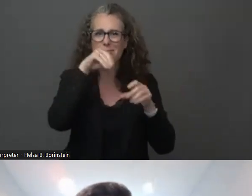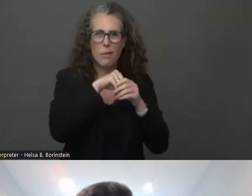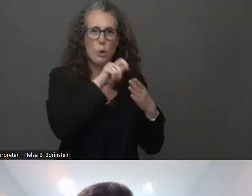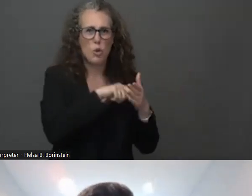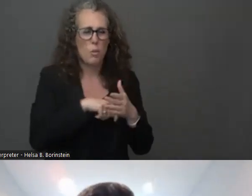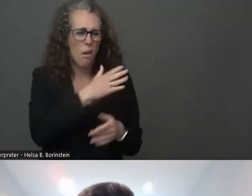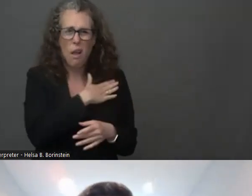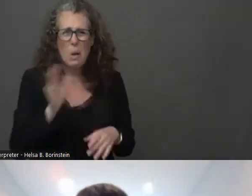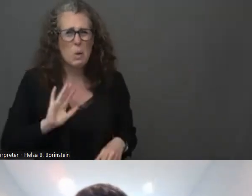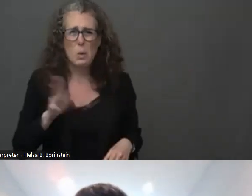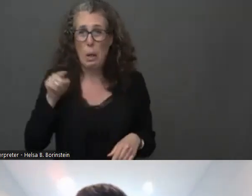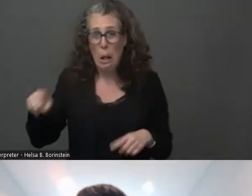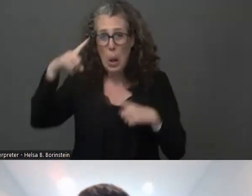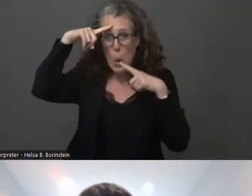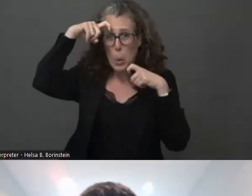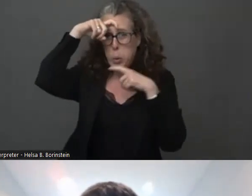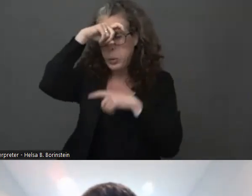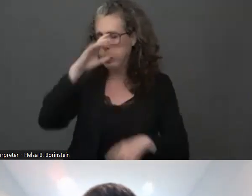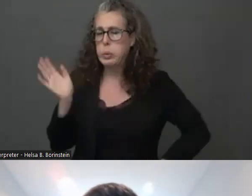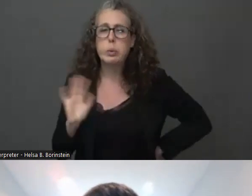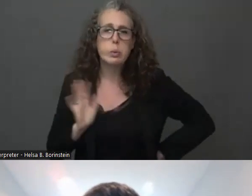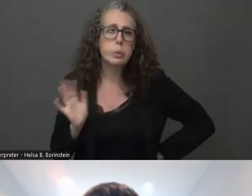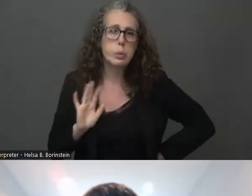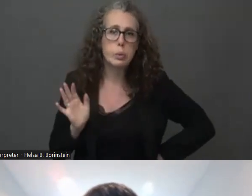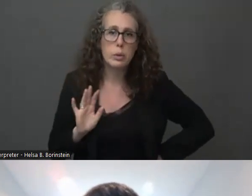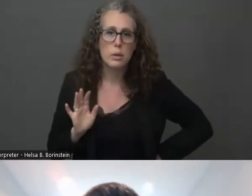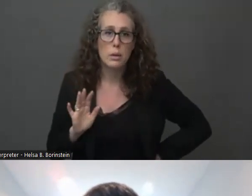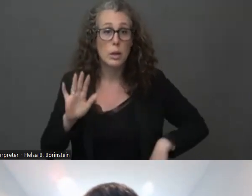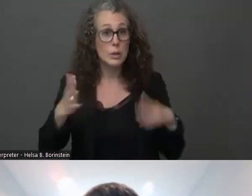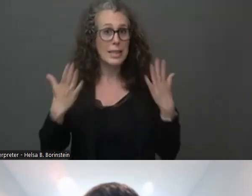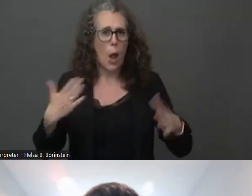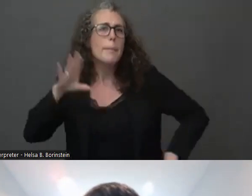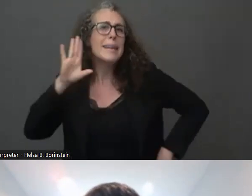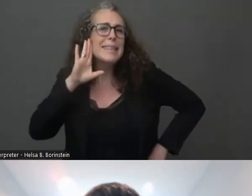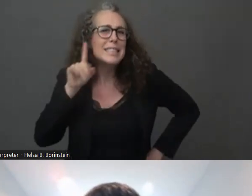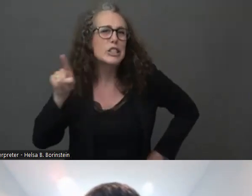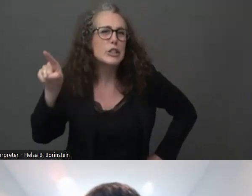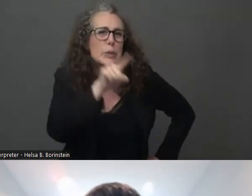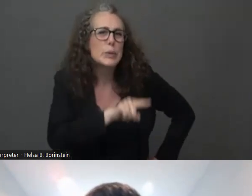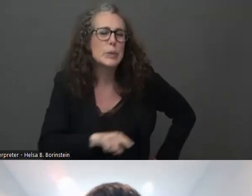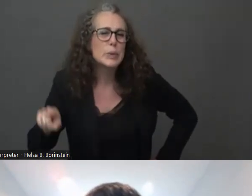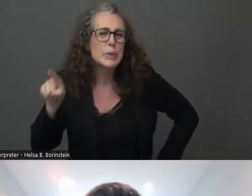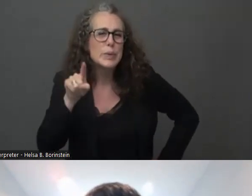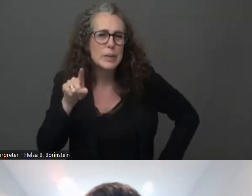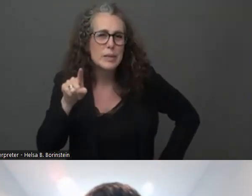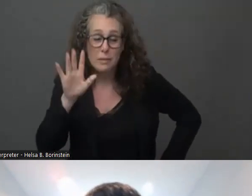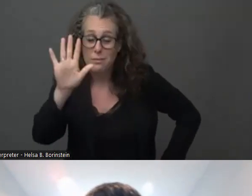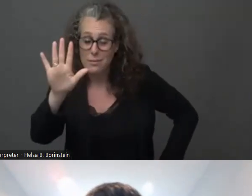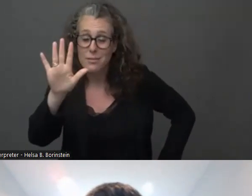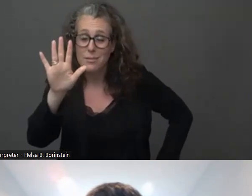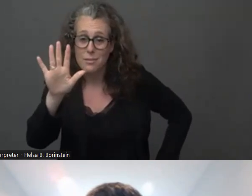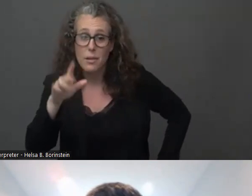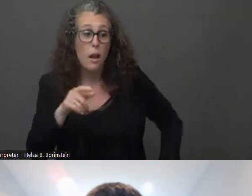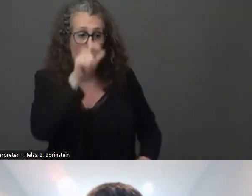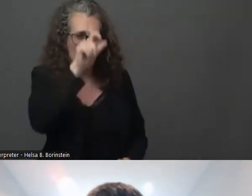hard. And as I listen to you, I'm wondering, how do you persuade colleagues in procurement that it's not